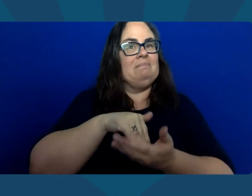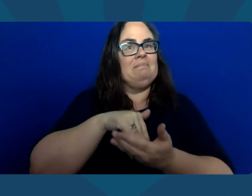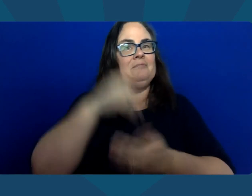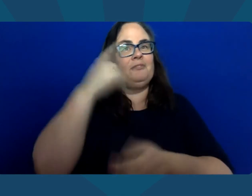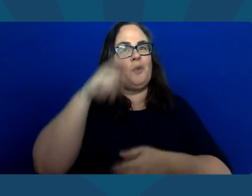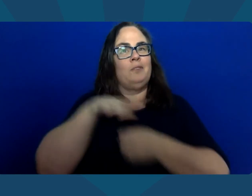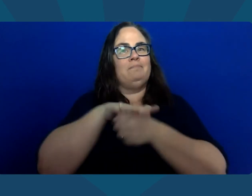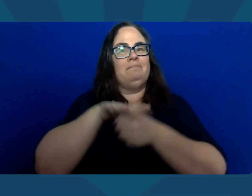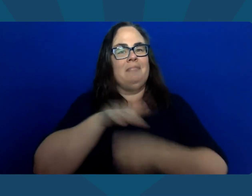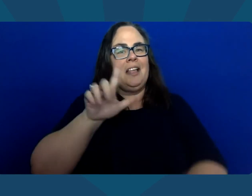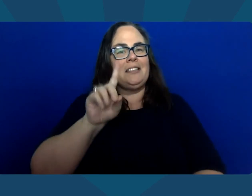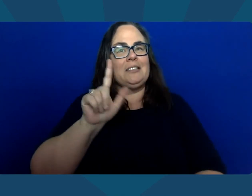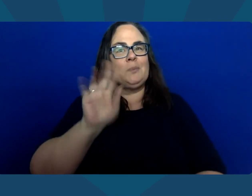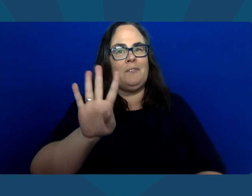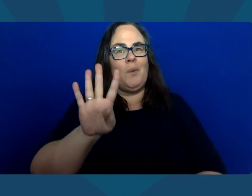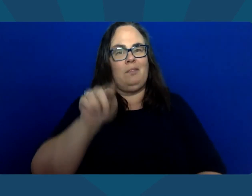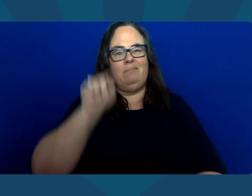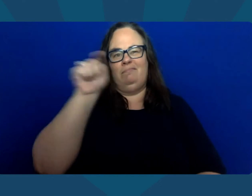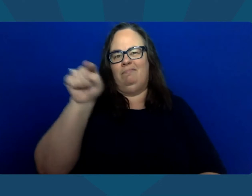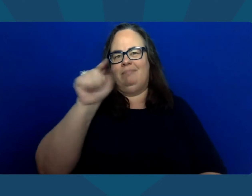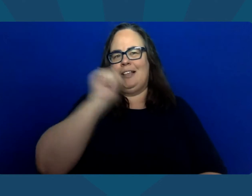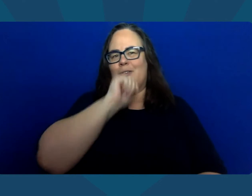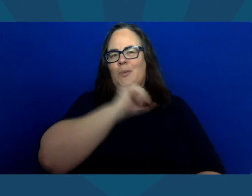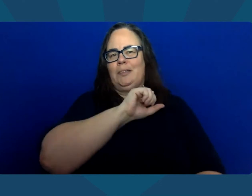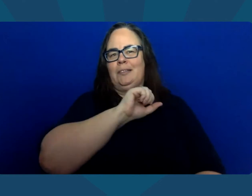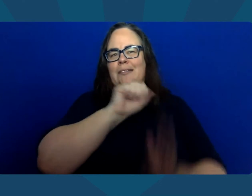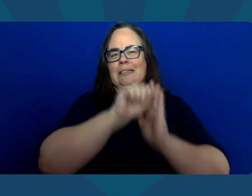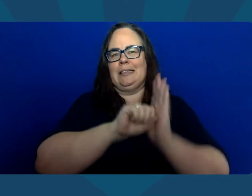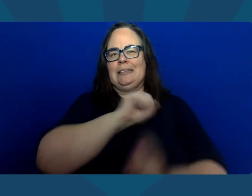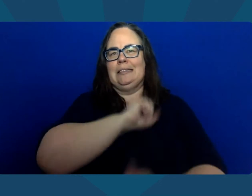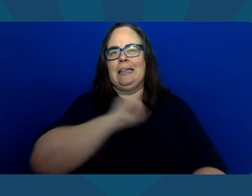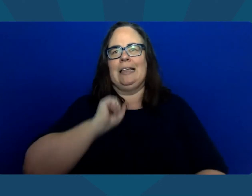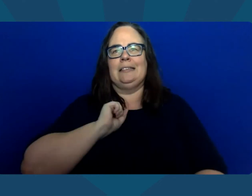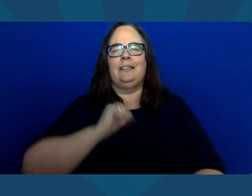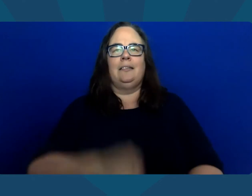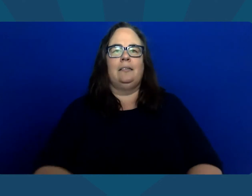represent LD24 in the Arizona State Senate.